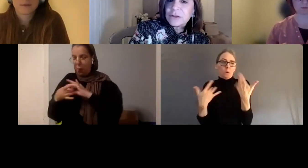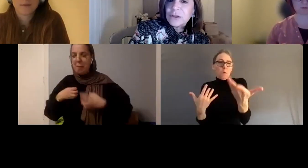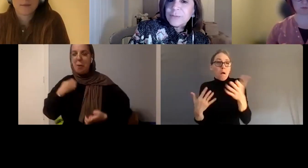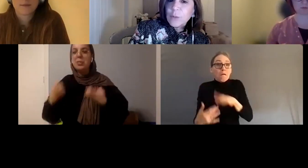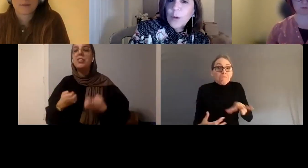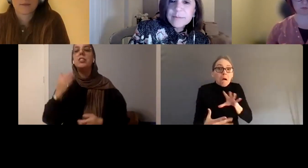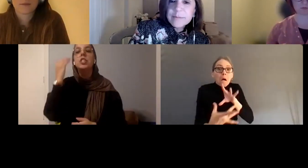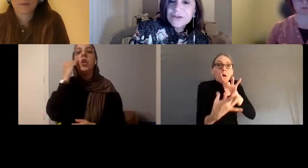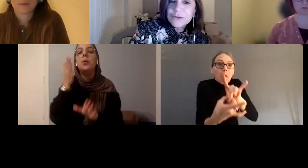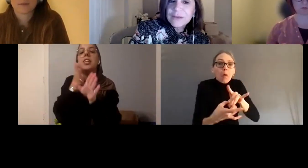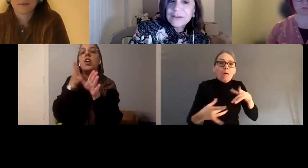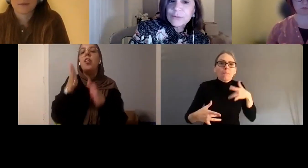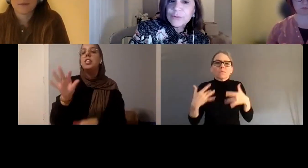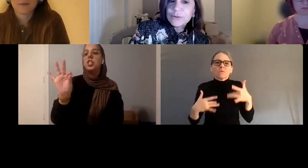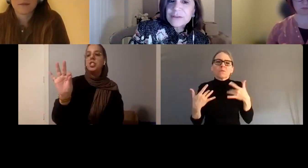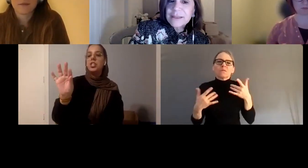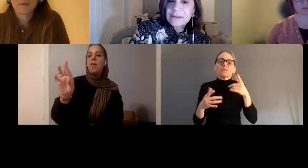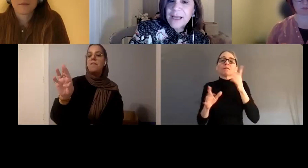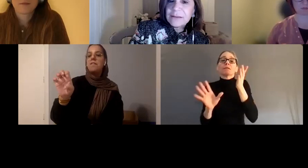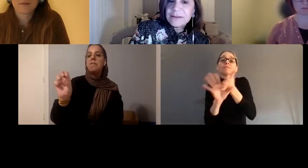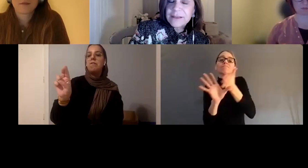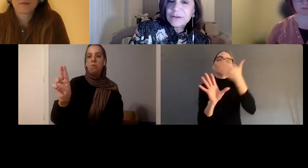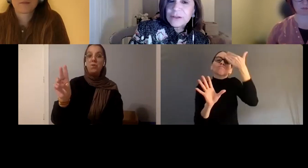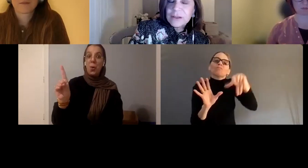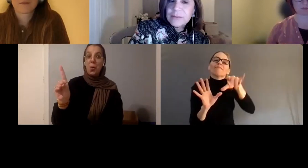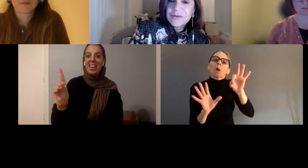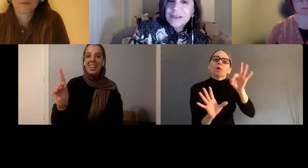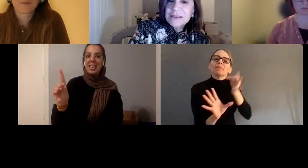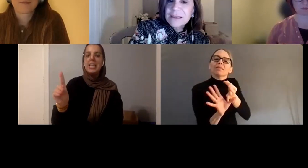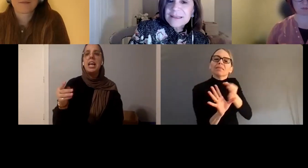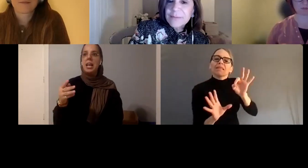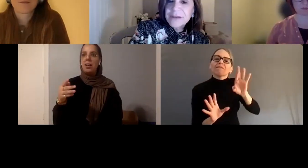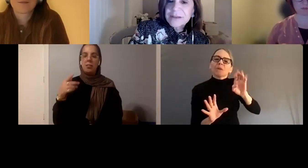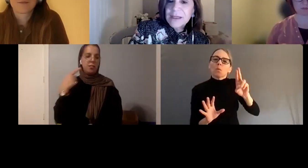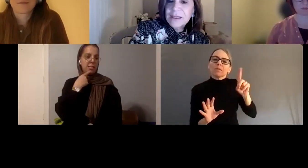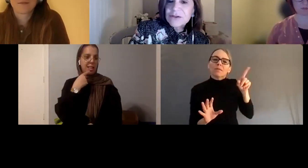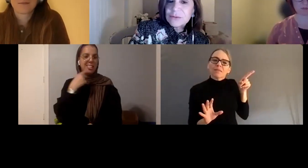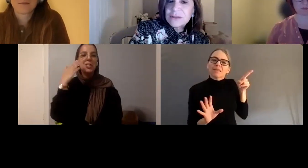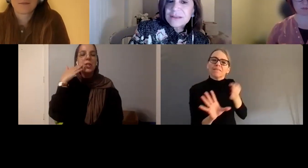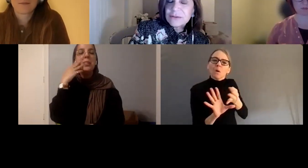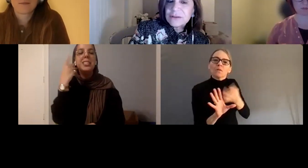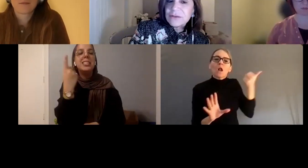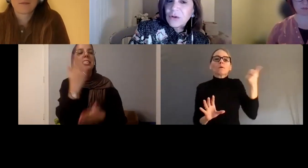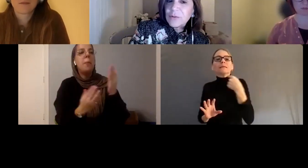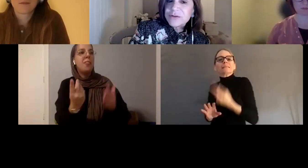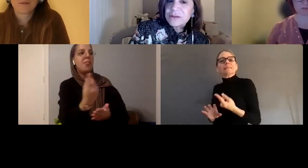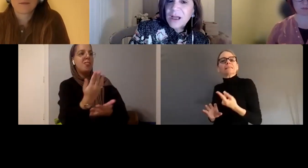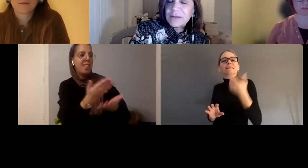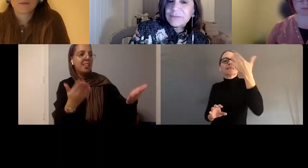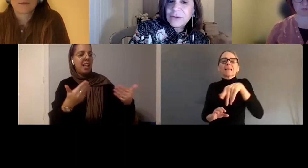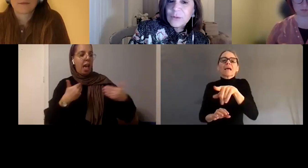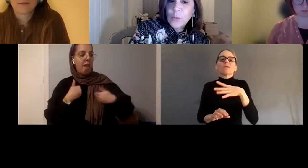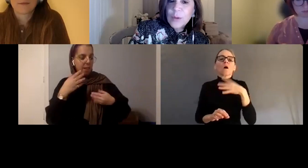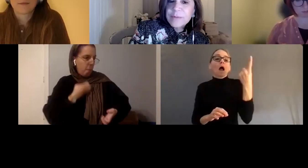unfamiliar. One minute you think the computer is like a calculator, but then it does something that makes you consider it as almost